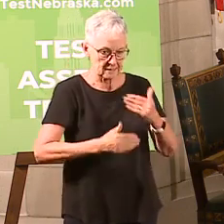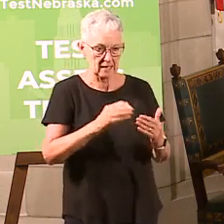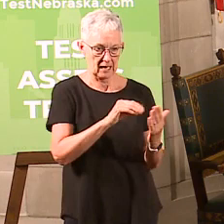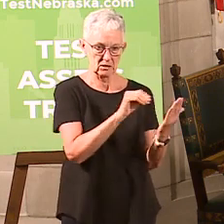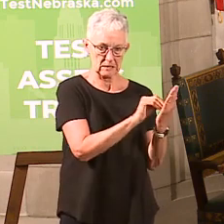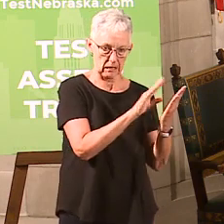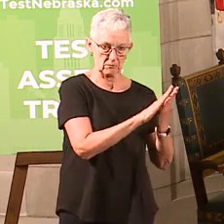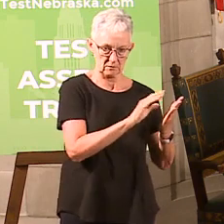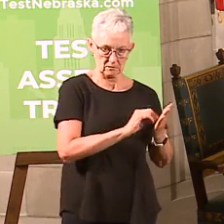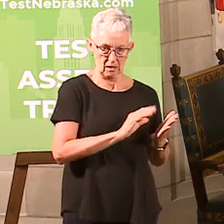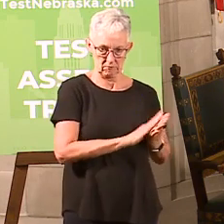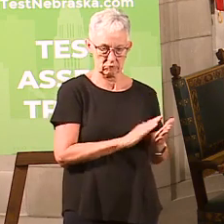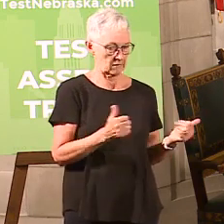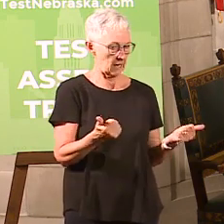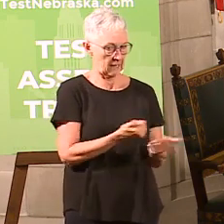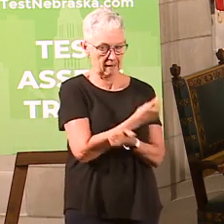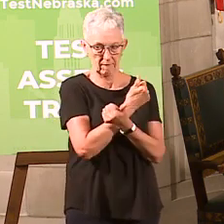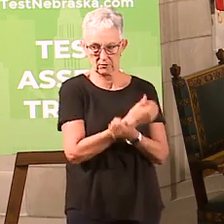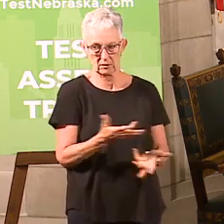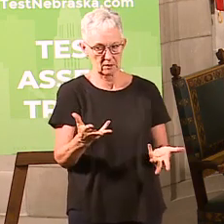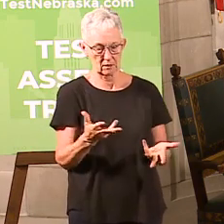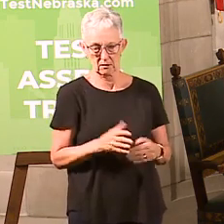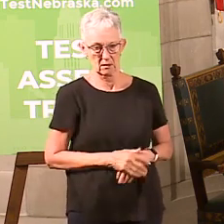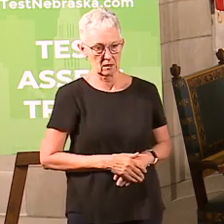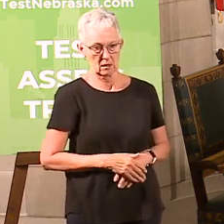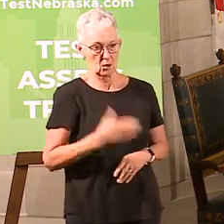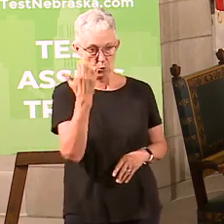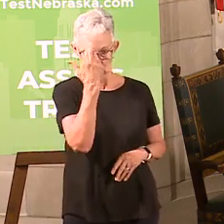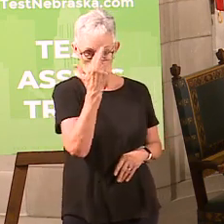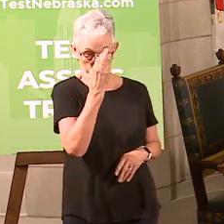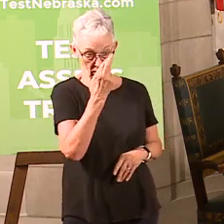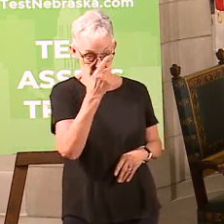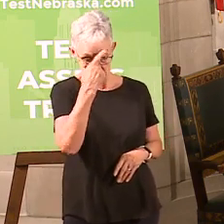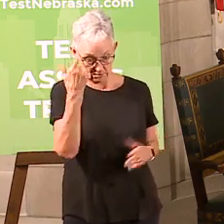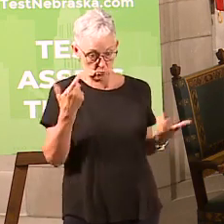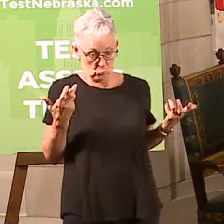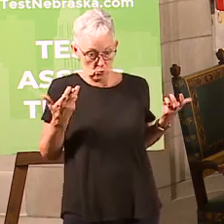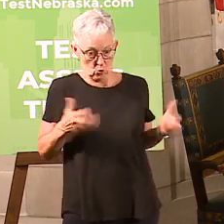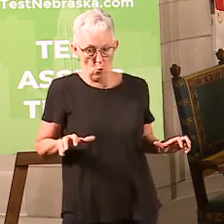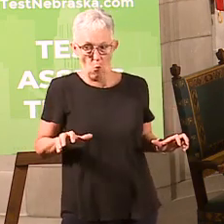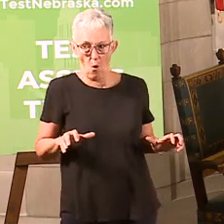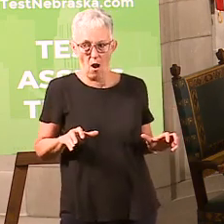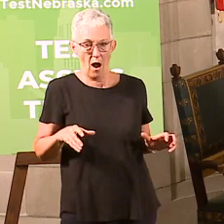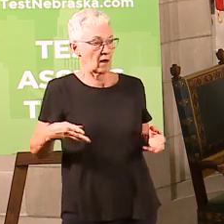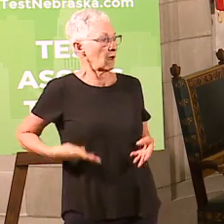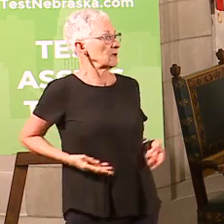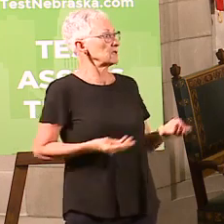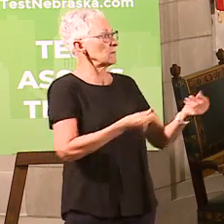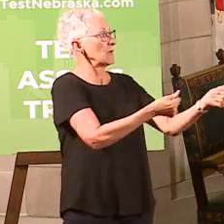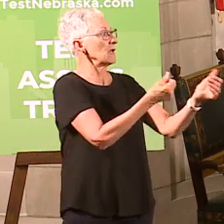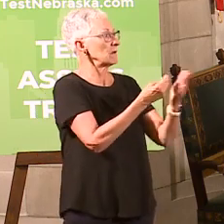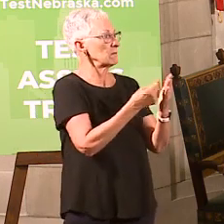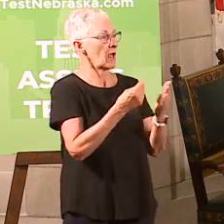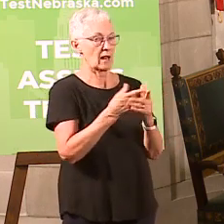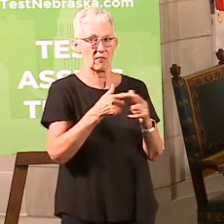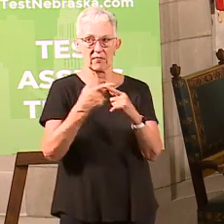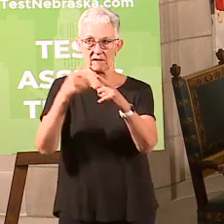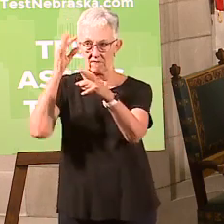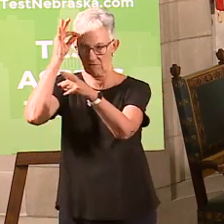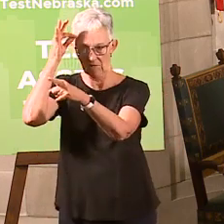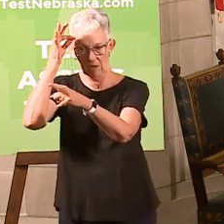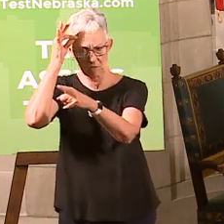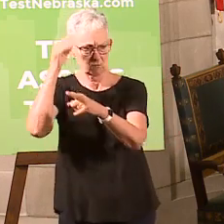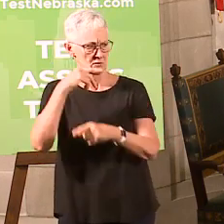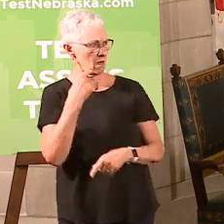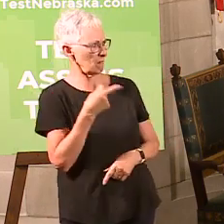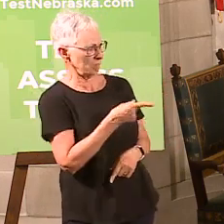all this is just to make sure that at some point in the future, the Treasury Department doesn't come back and say, you owe us this money back because it wasn't specifically what we said you